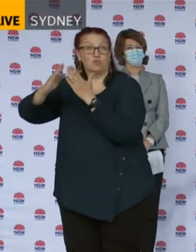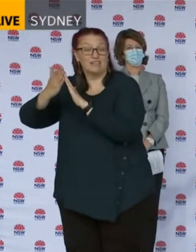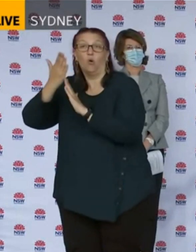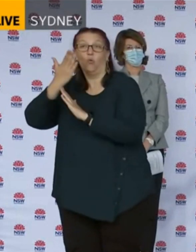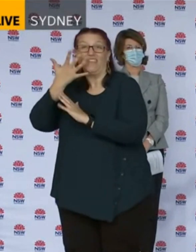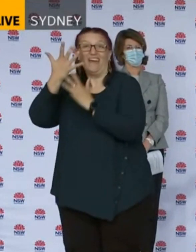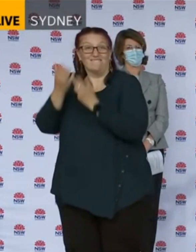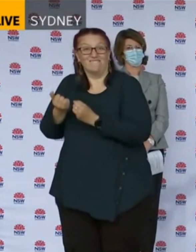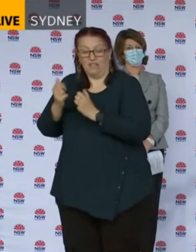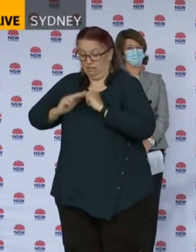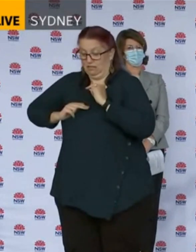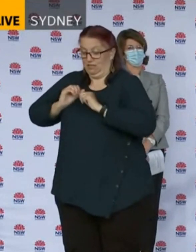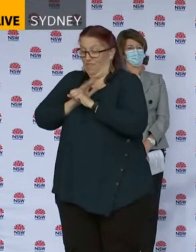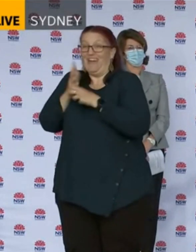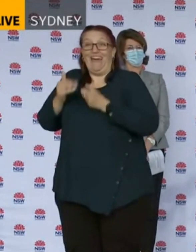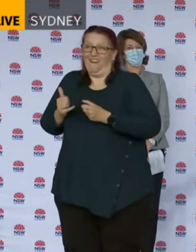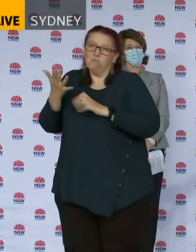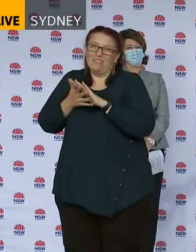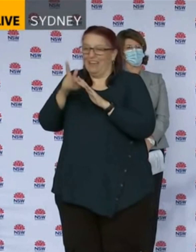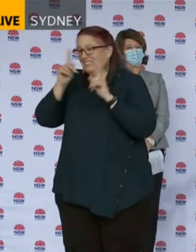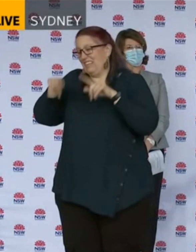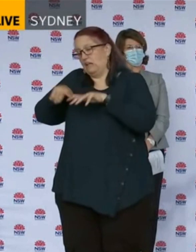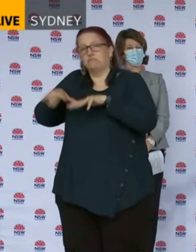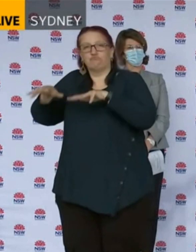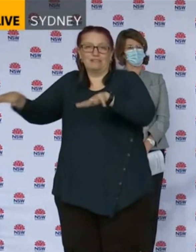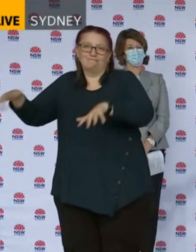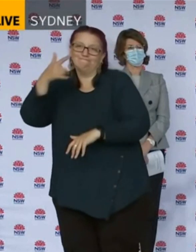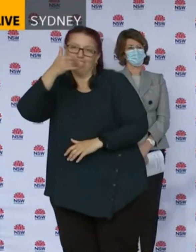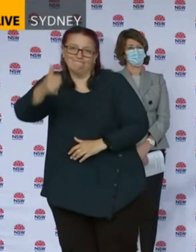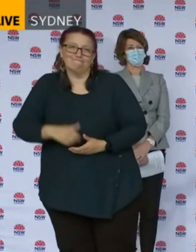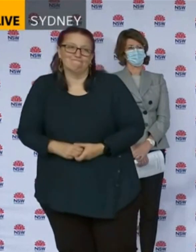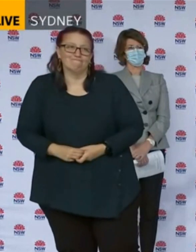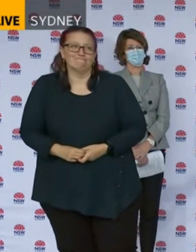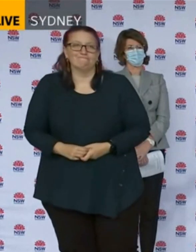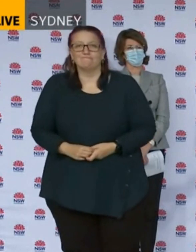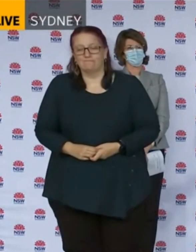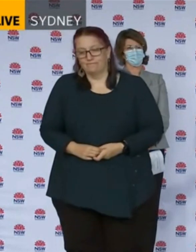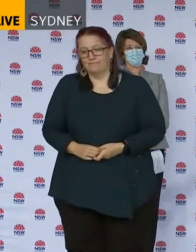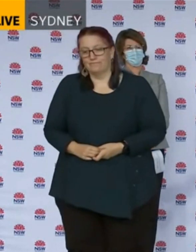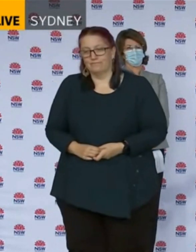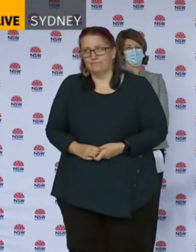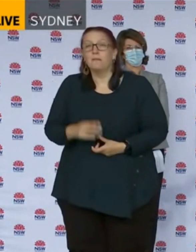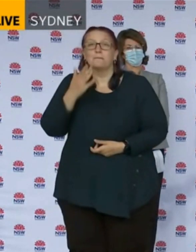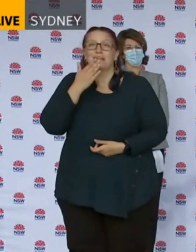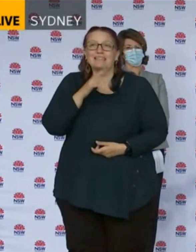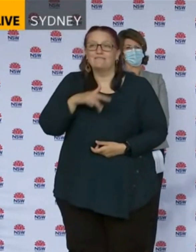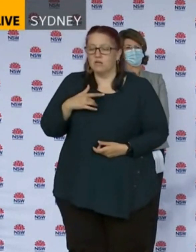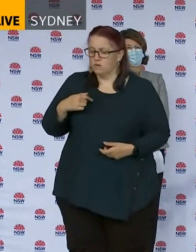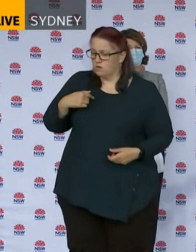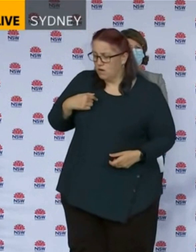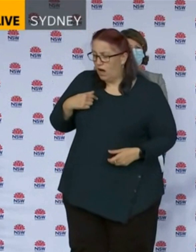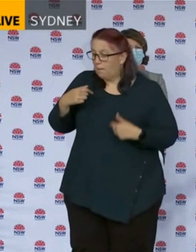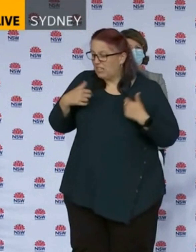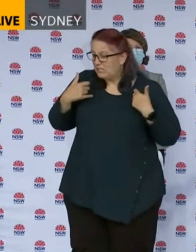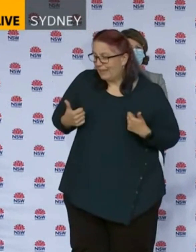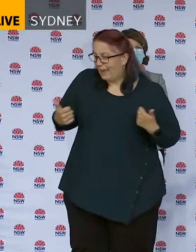to see if you've got a severe illness. Don't wait to see if your symptoms get worse. As soon as you get symptoms, go out and get a